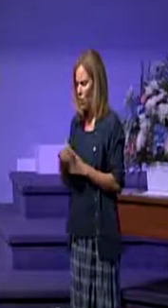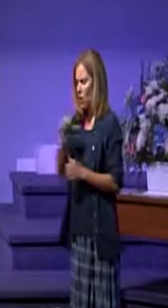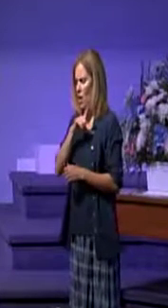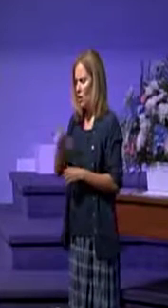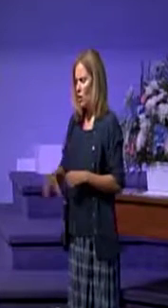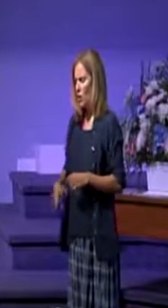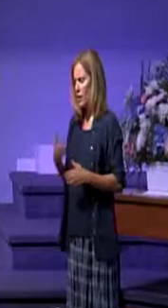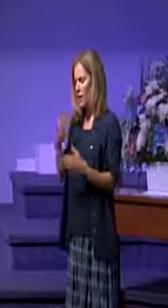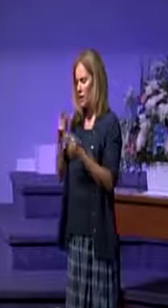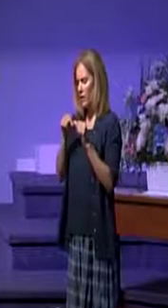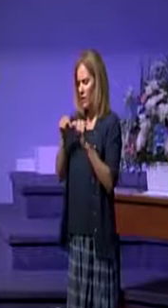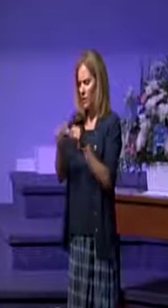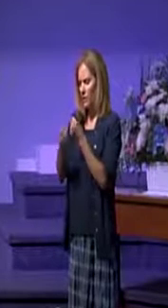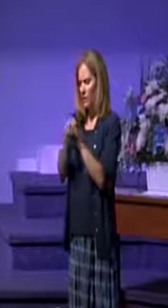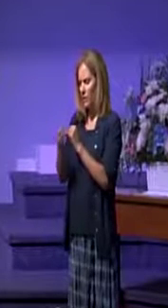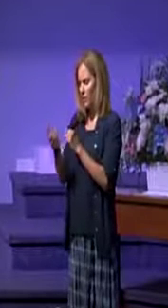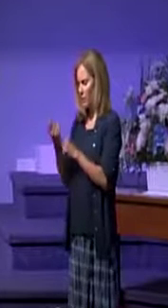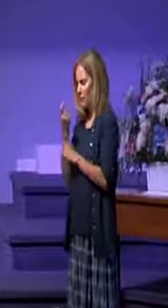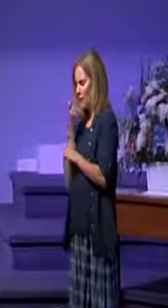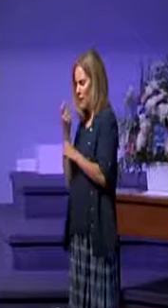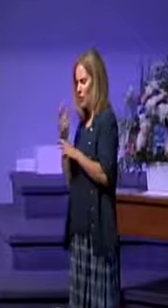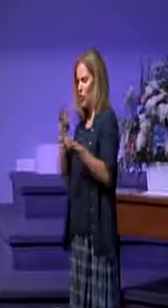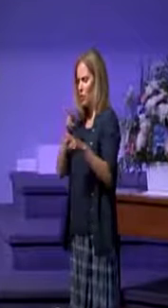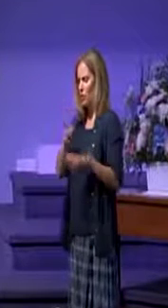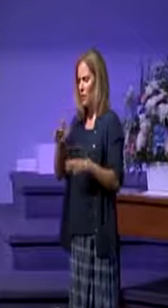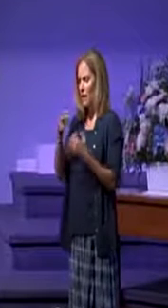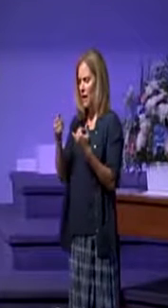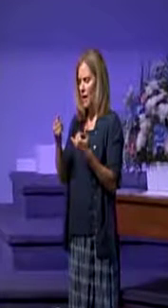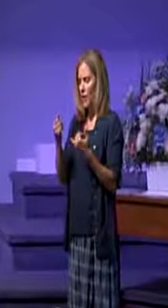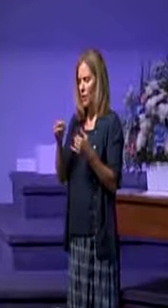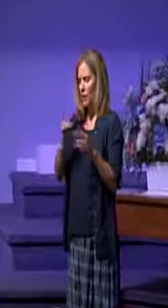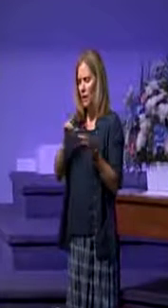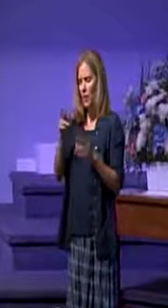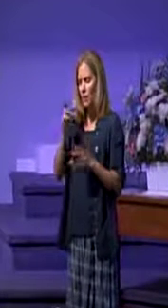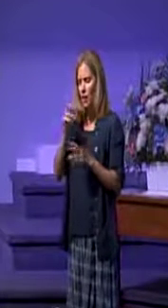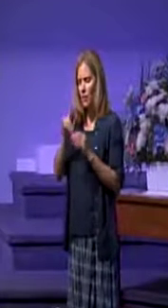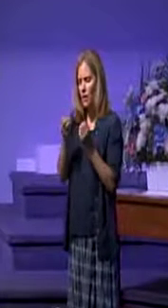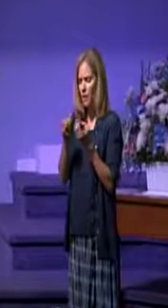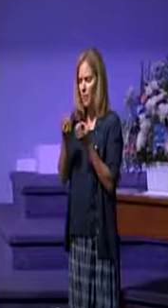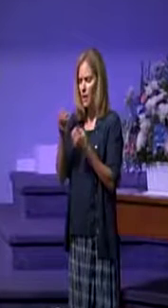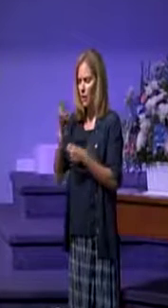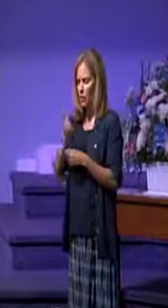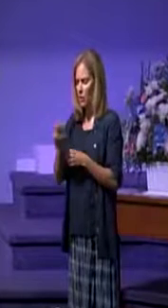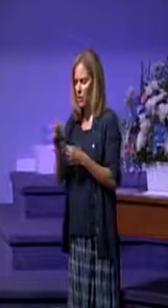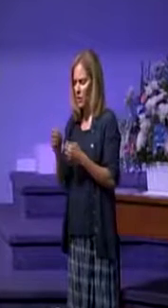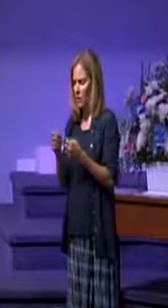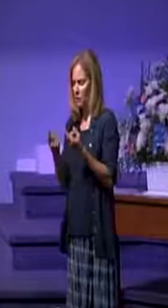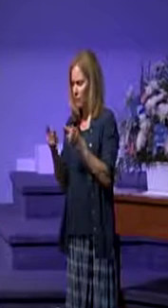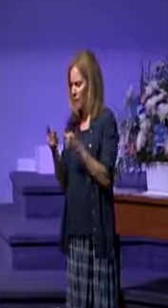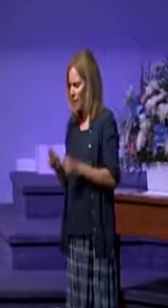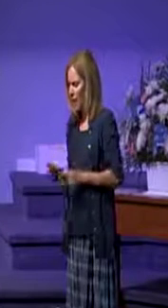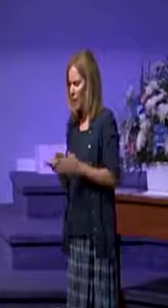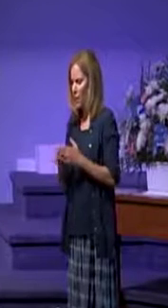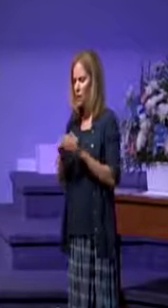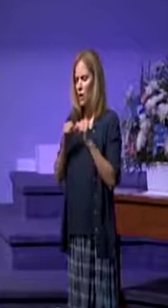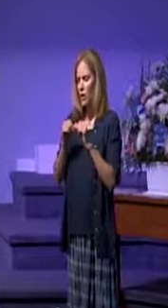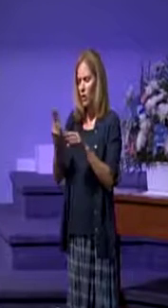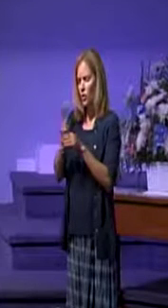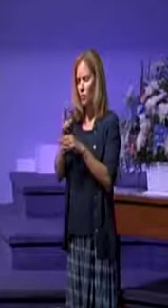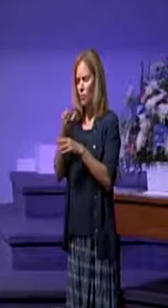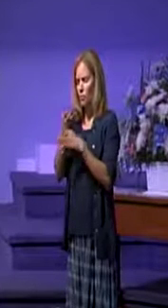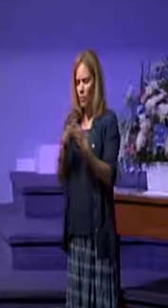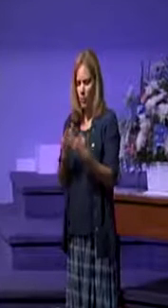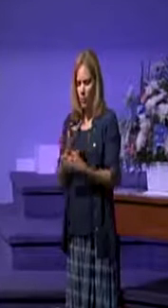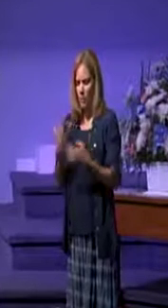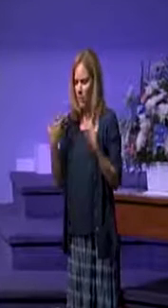for keeping them safe on this last trip. And now, as we'll hear shortly, Lord, about the many trips coming up, that you would continue to use both of them in mighty